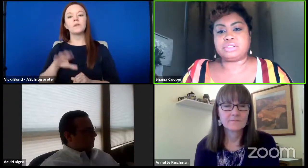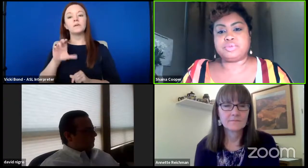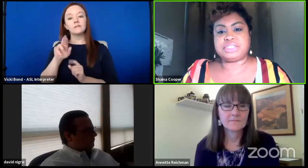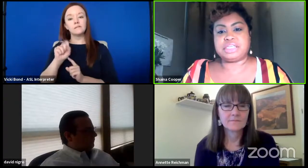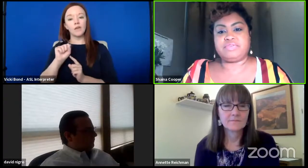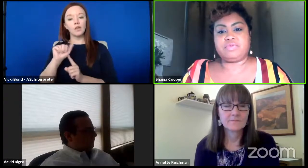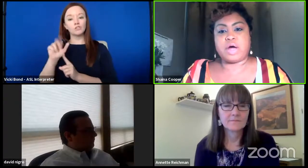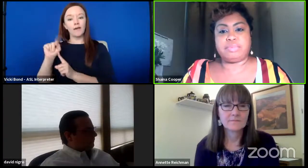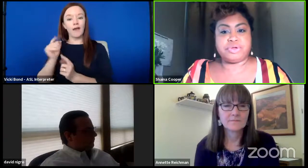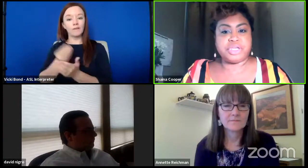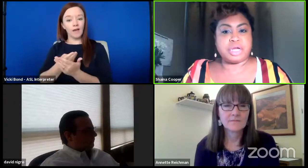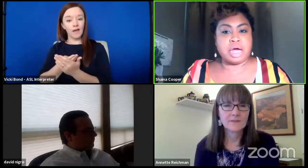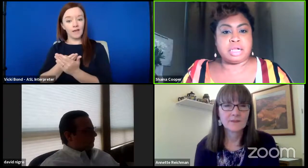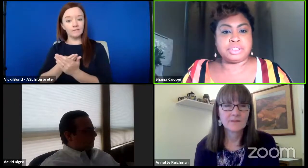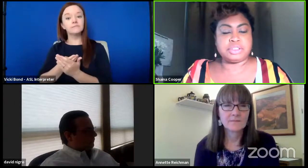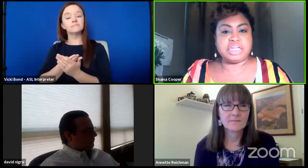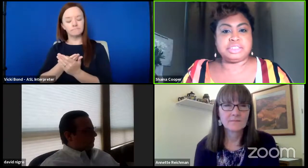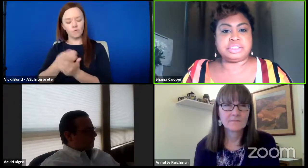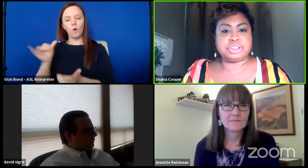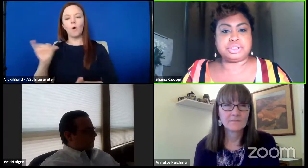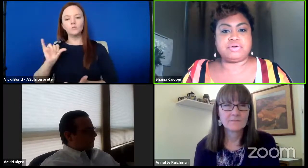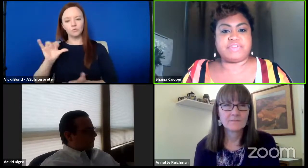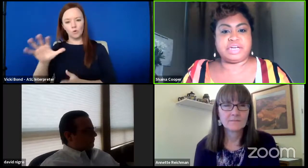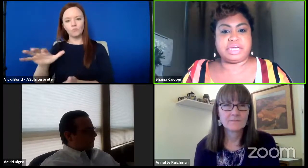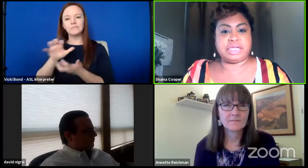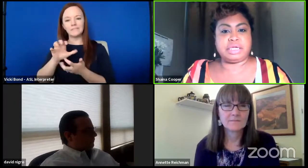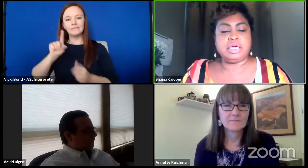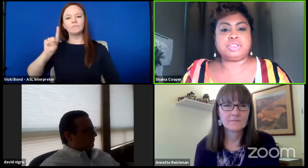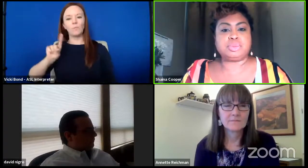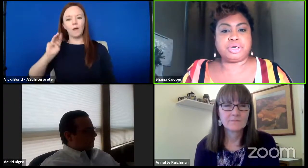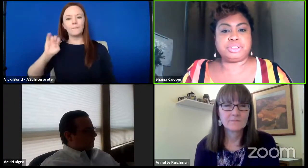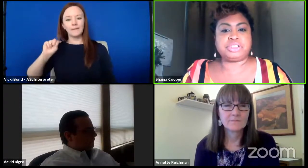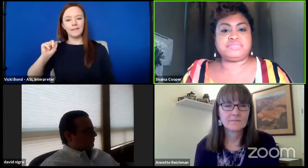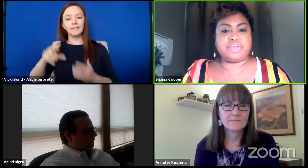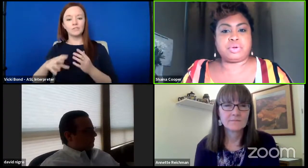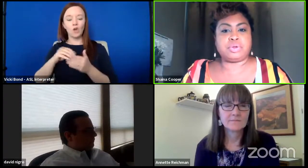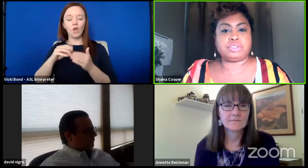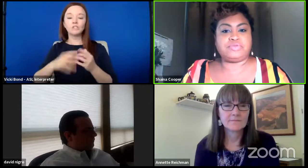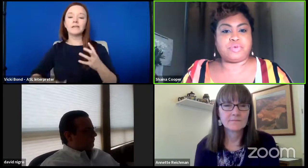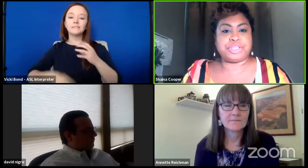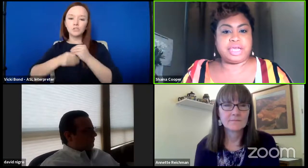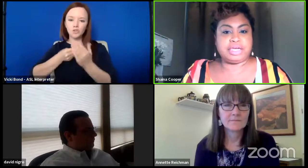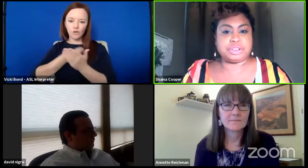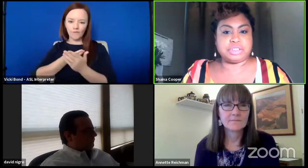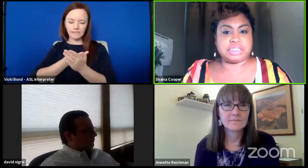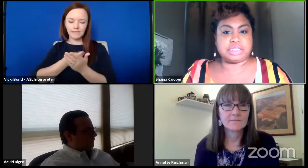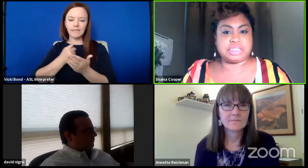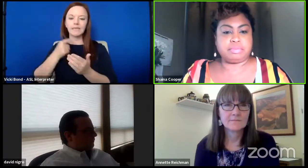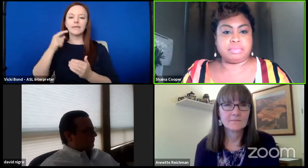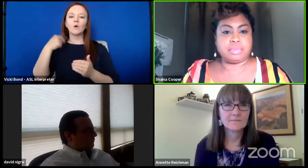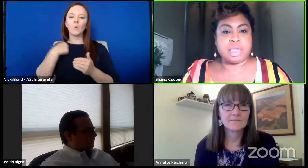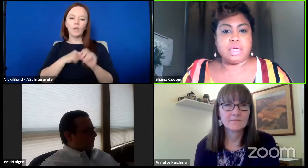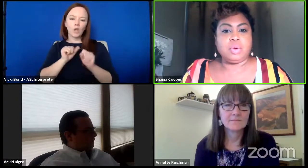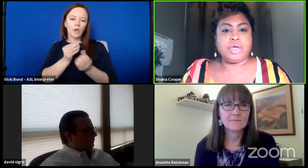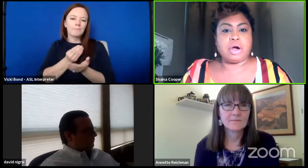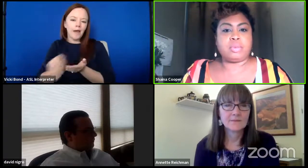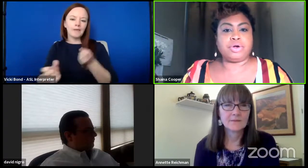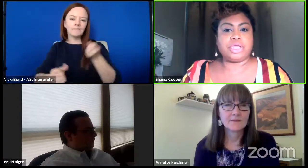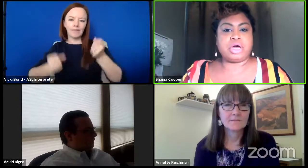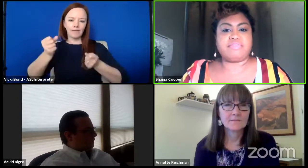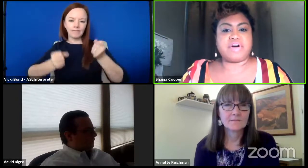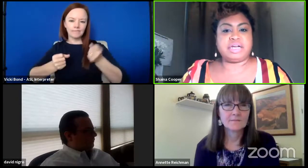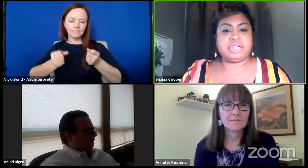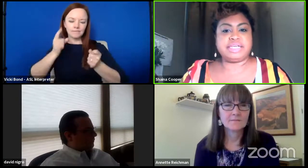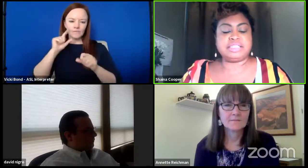did also receive $1 million in additional funding to purchase vehicles for the agency. We